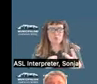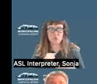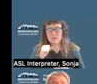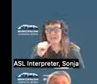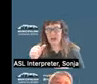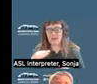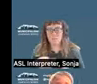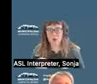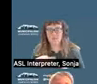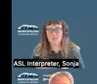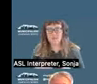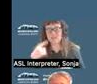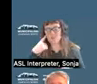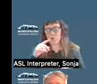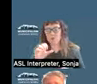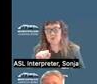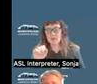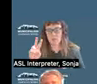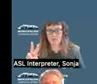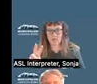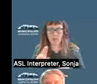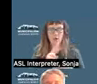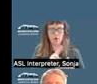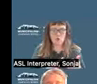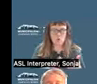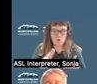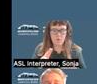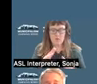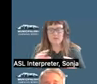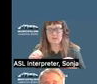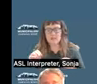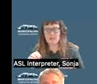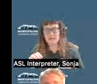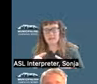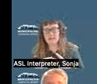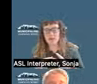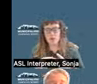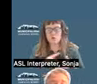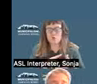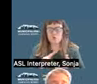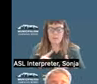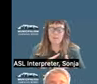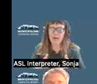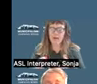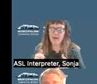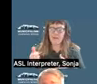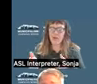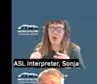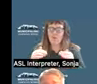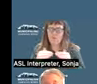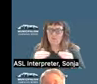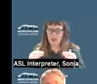Somerville Tufts University and Mass General Brigham to pay their fair share and